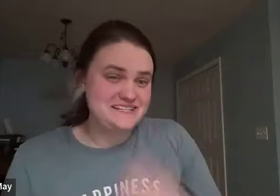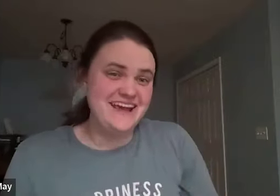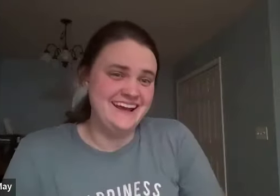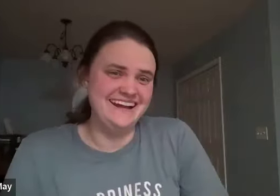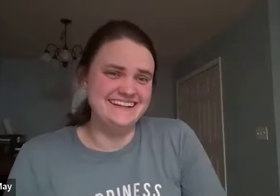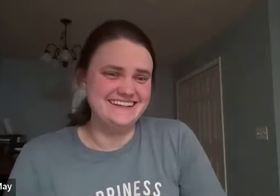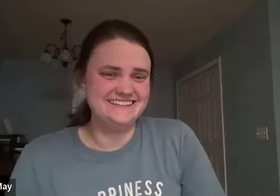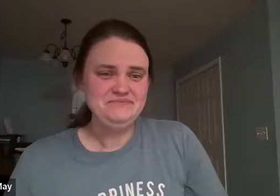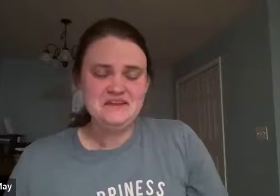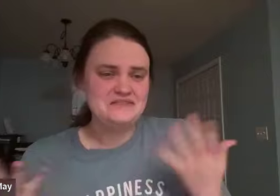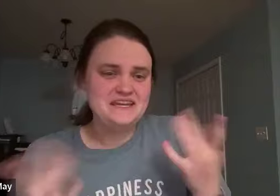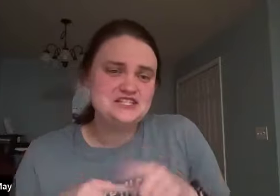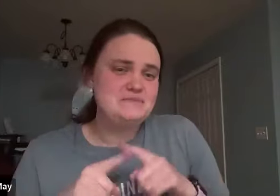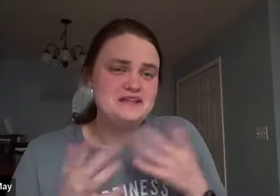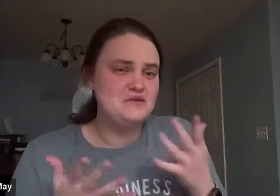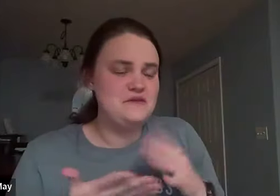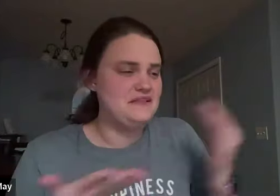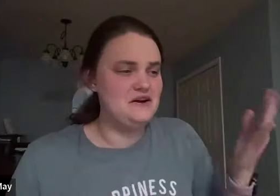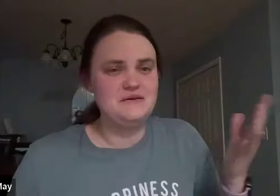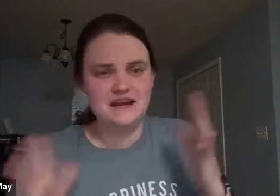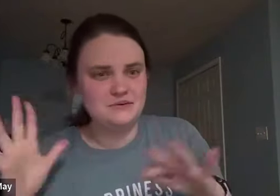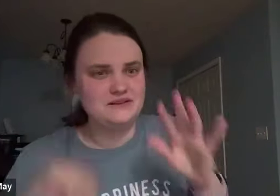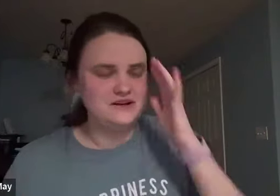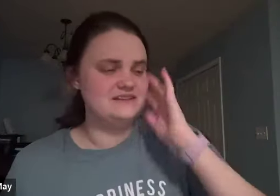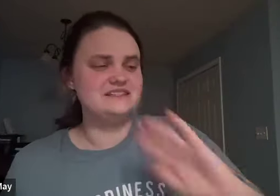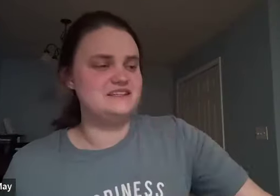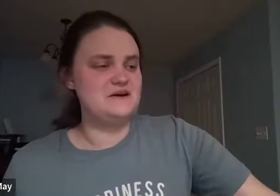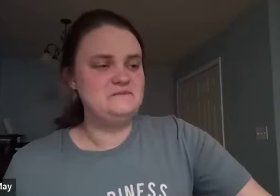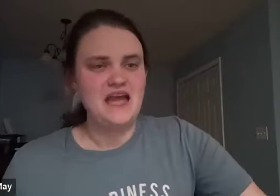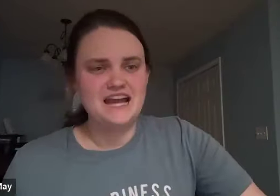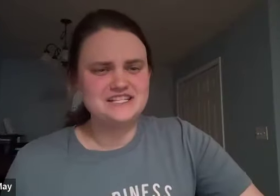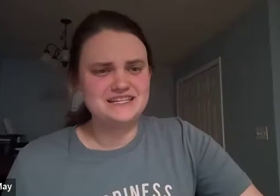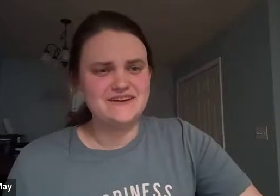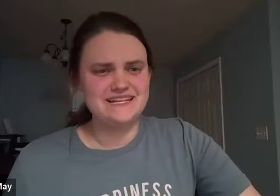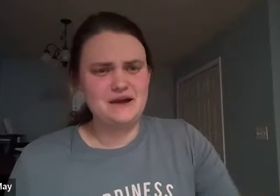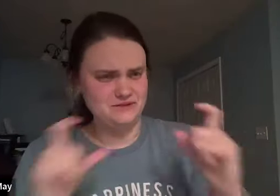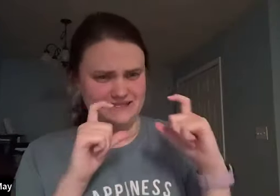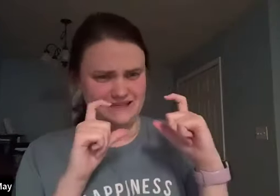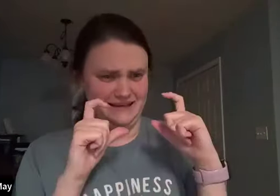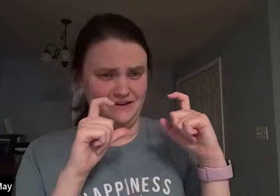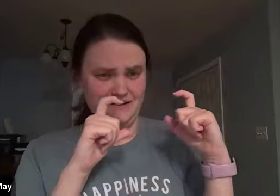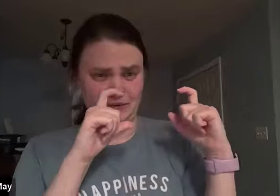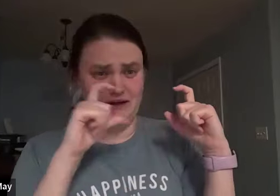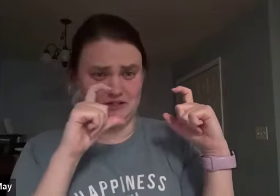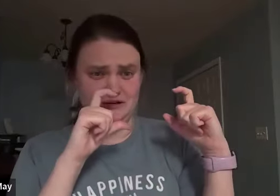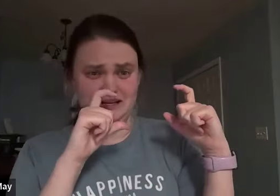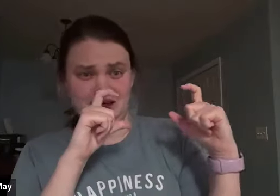often. I think it just depends on what they learn and what everyone learns. And so I just think it's funny because I was always like, when I was learning it in high school, I